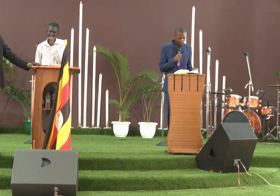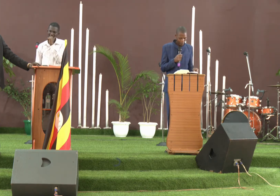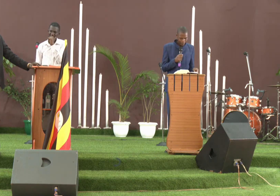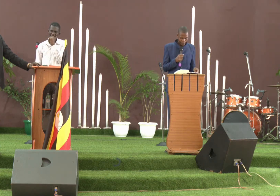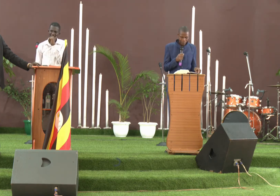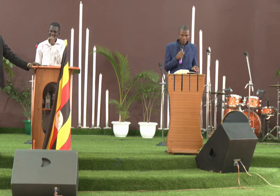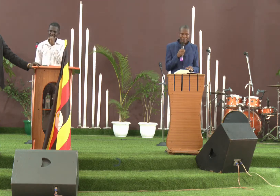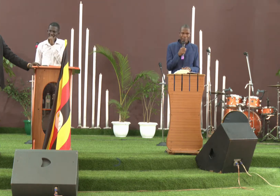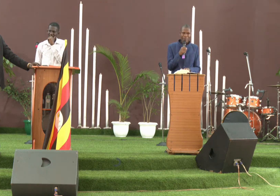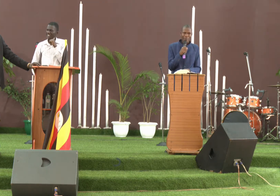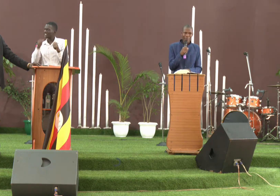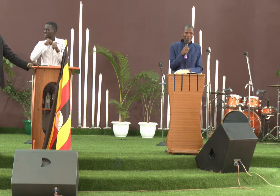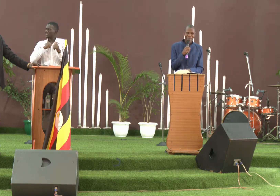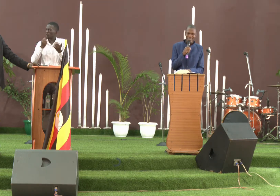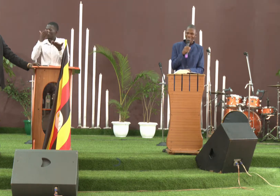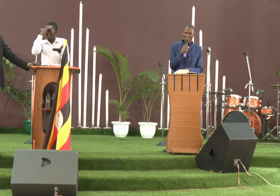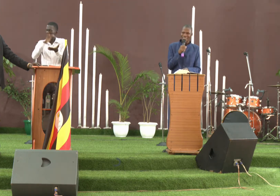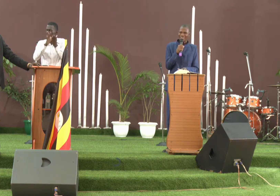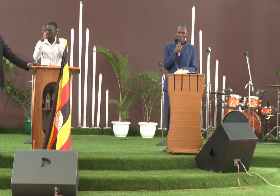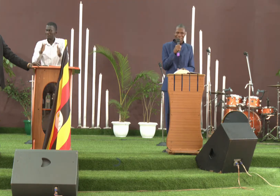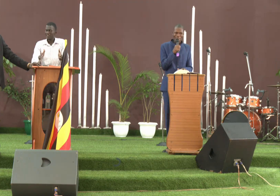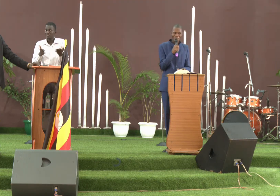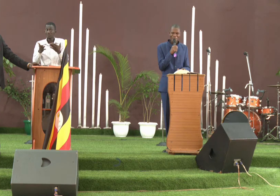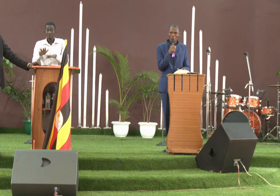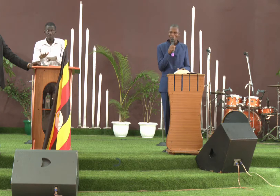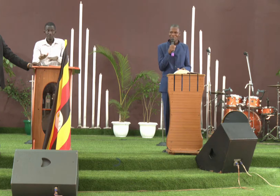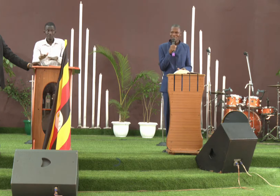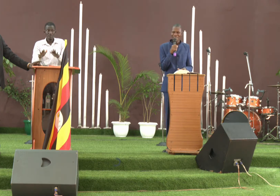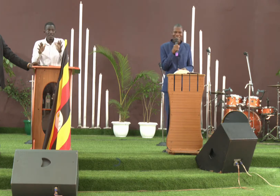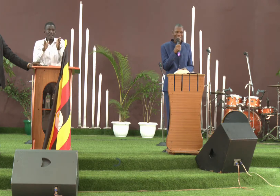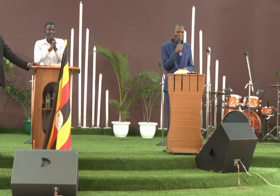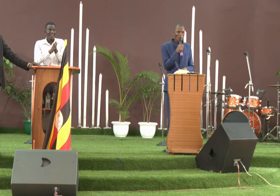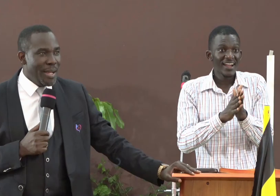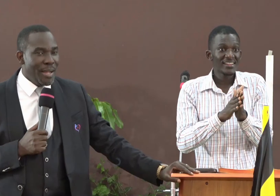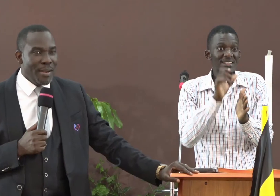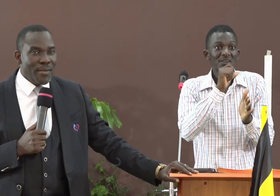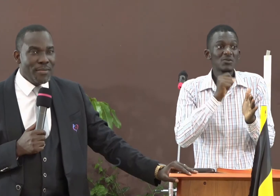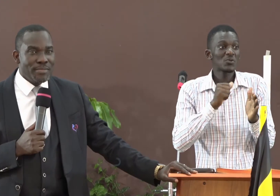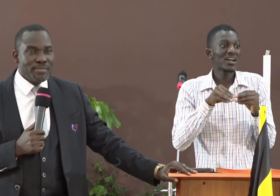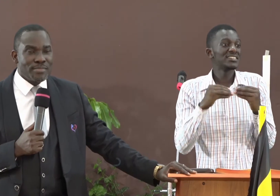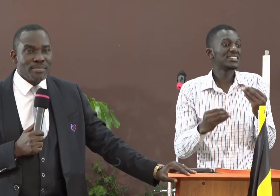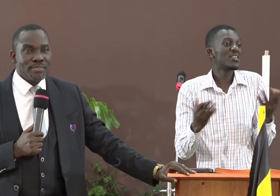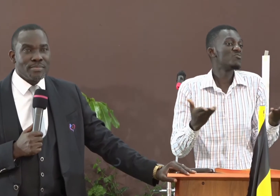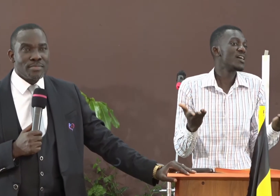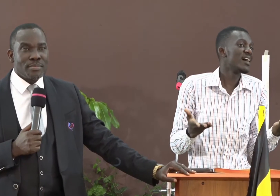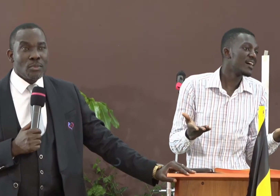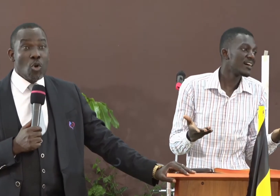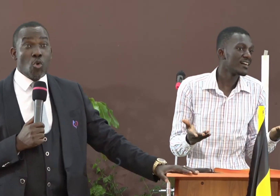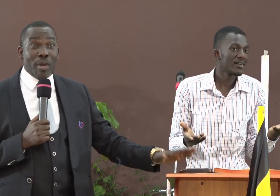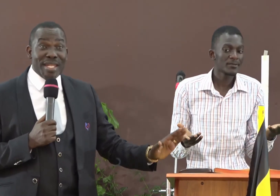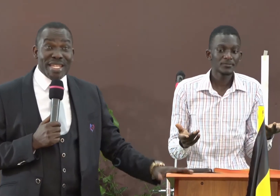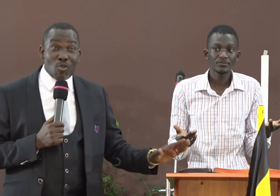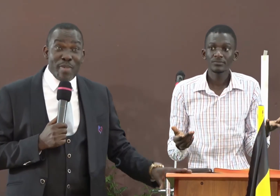Jaja wabakirizagize. Wewao. Ate bizukuru binaita wa. Where will kind of problems